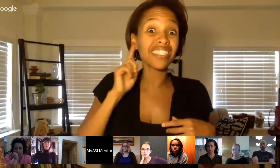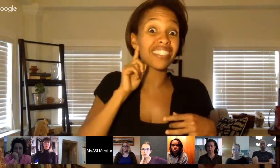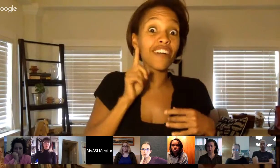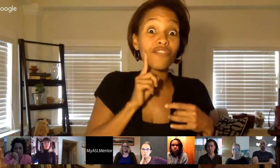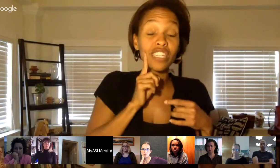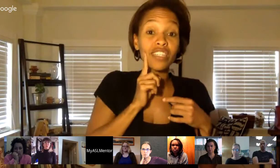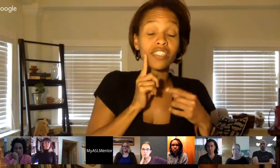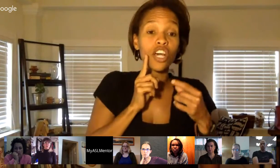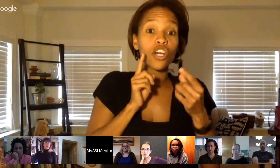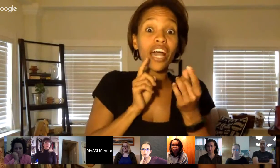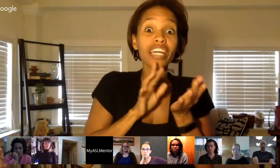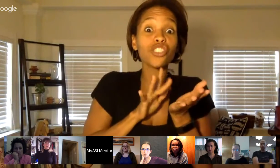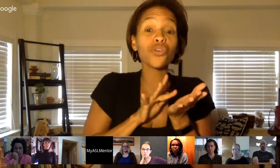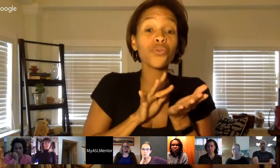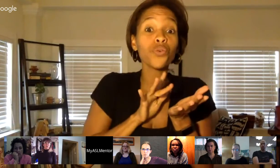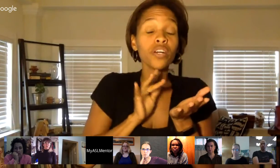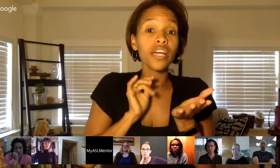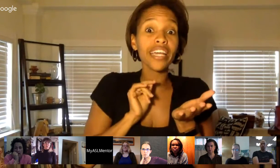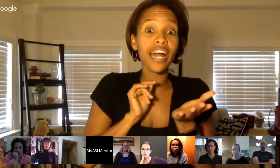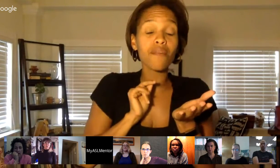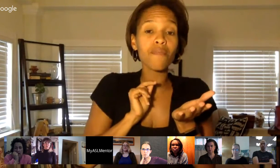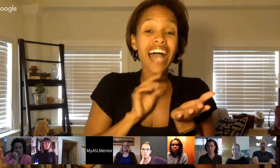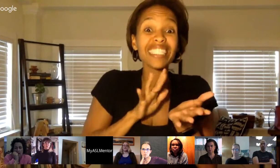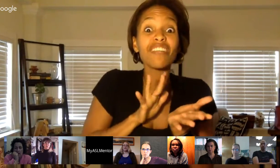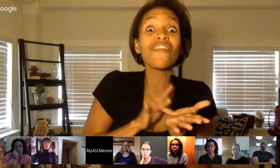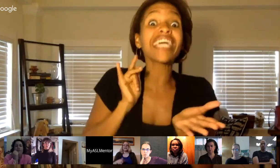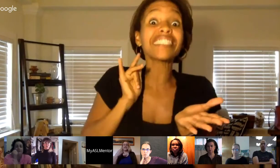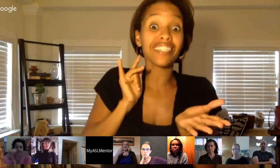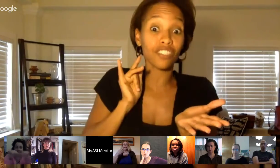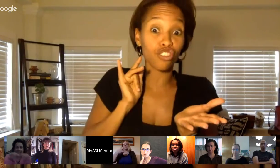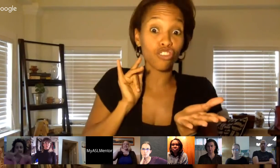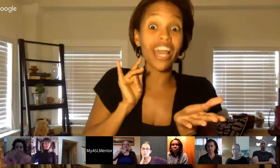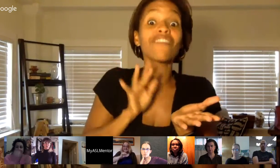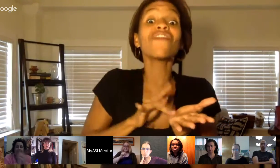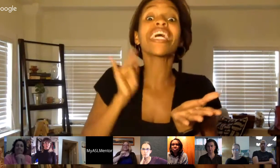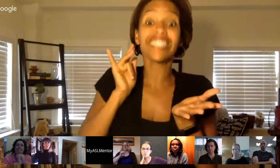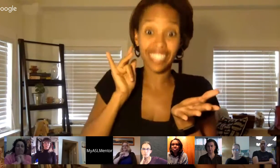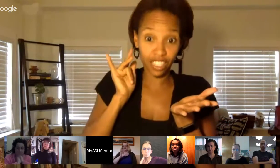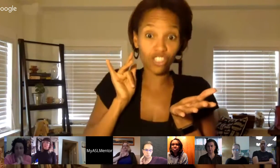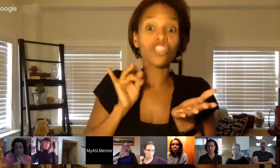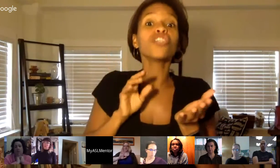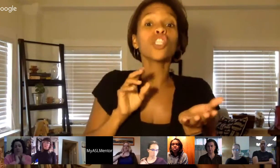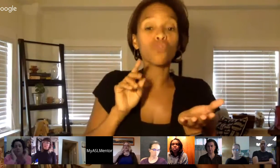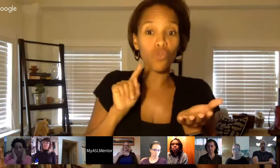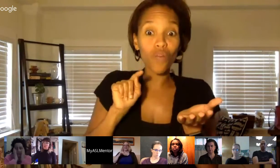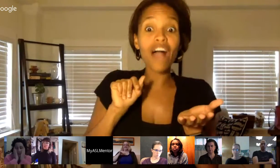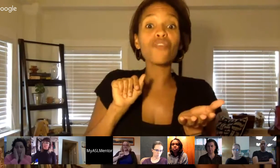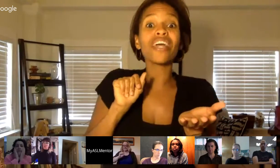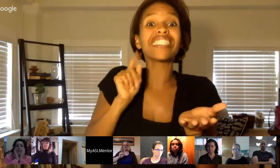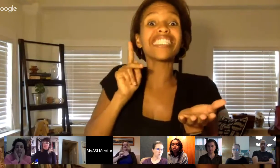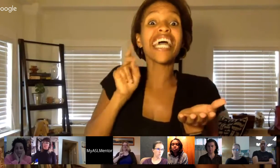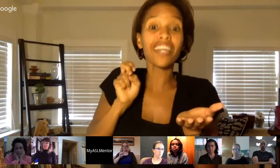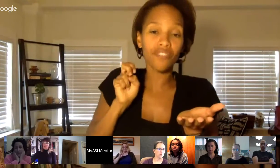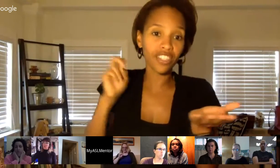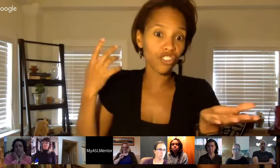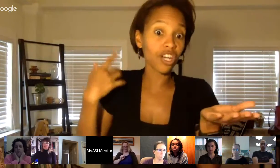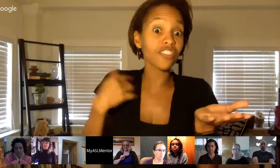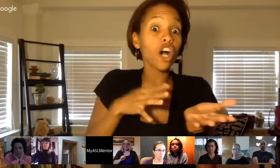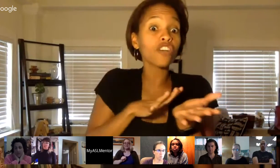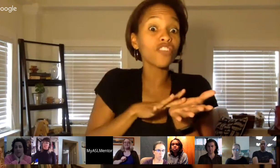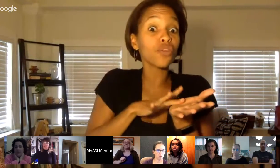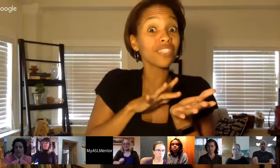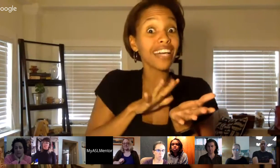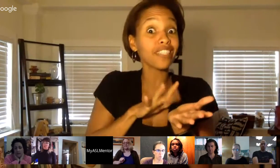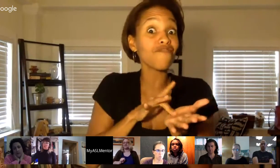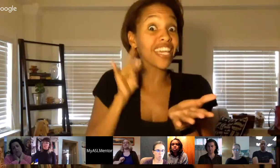used his deafness to as an advantage. So rather than take advantage of,